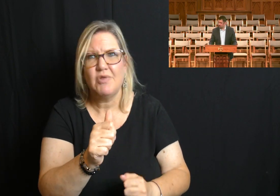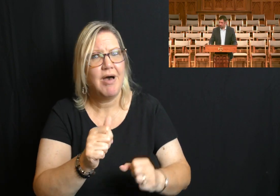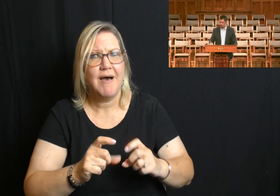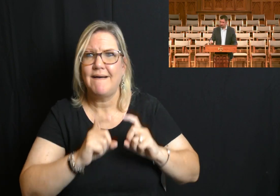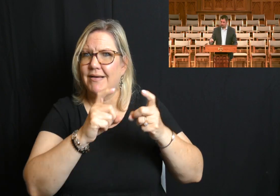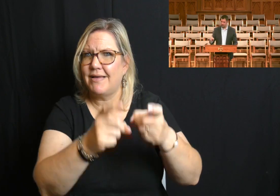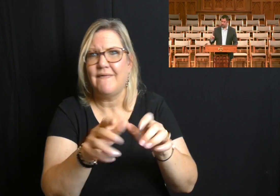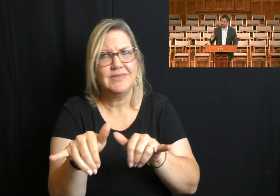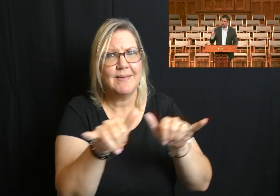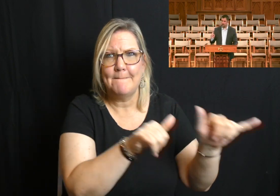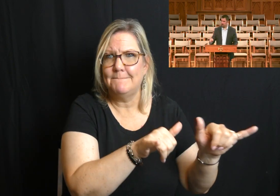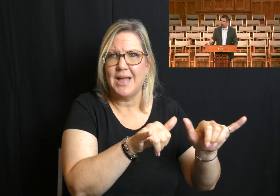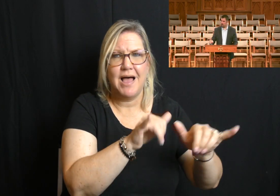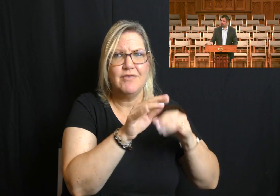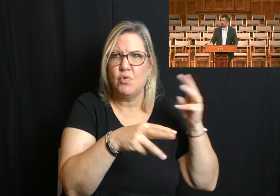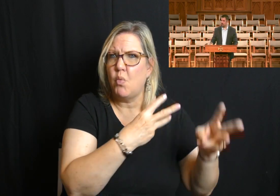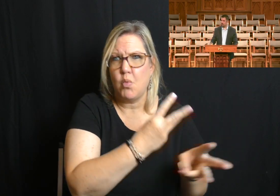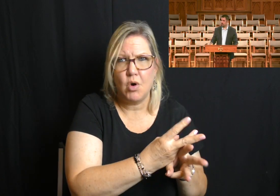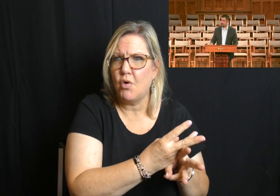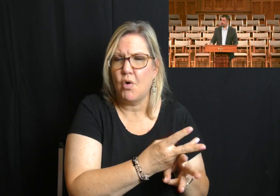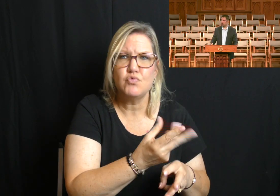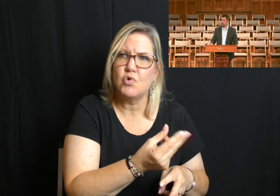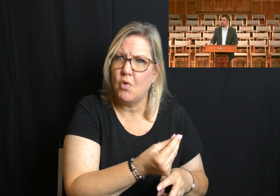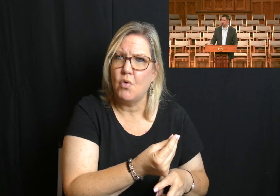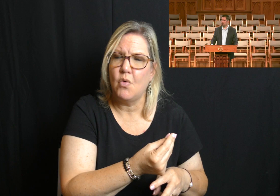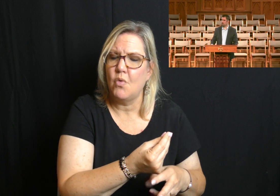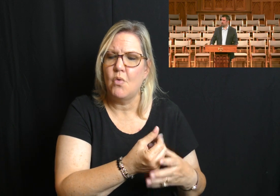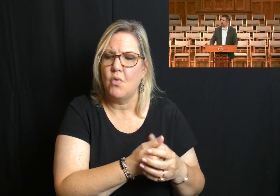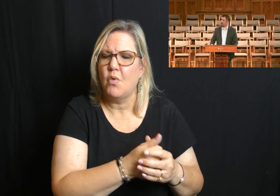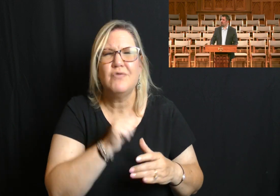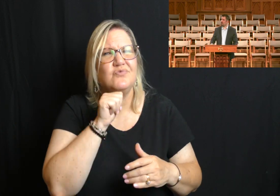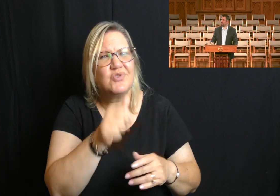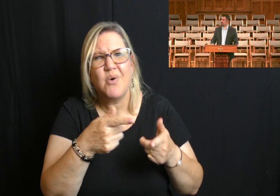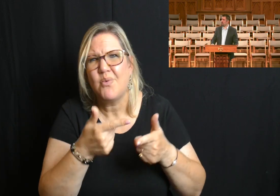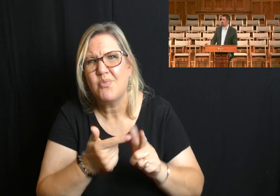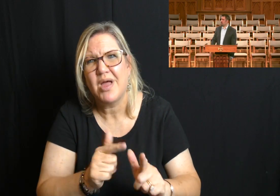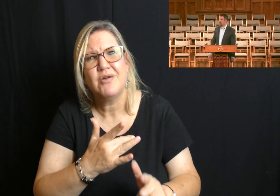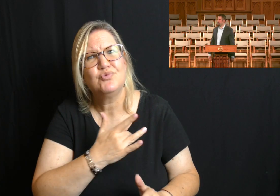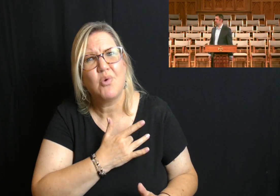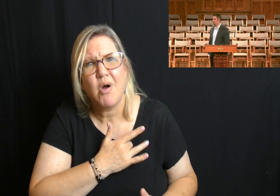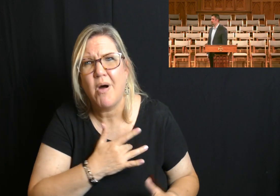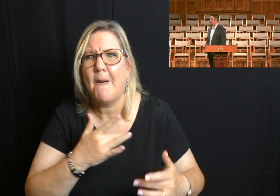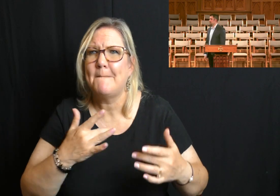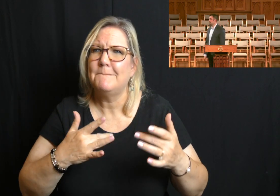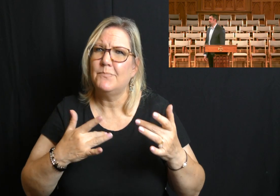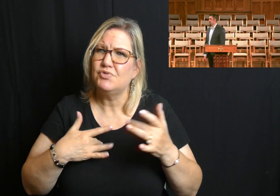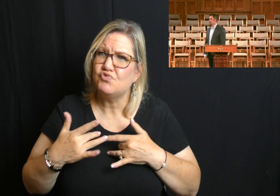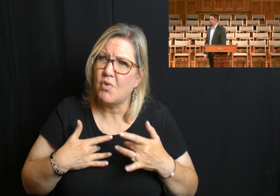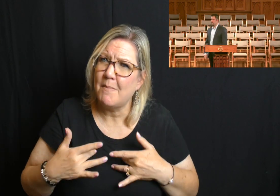troubled and fearful. Don't let your heart be troubled and fearful.